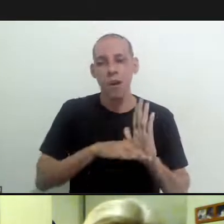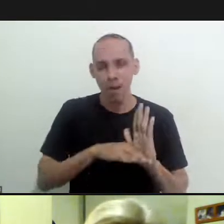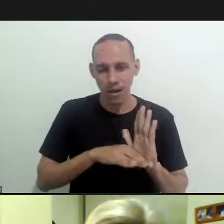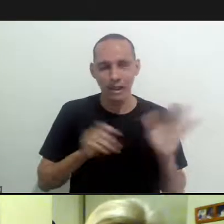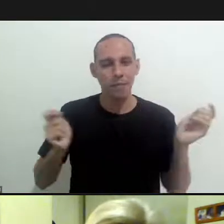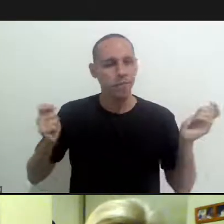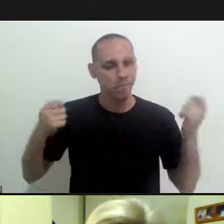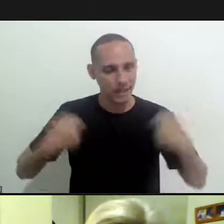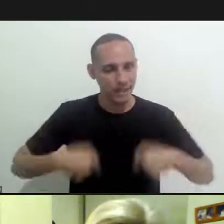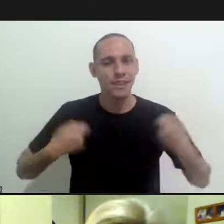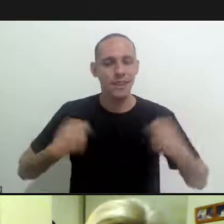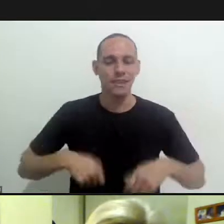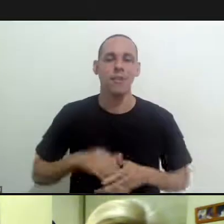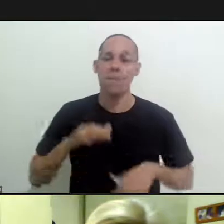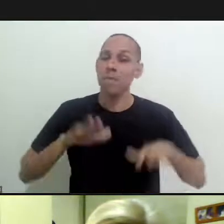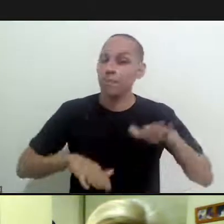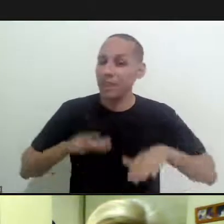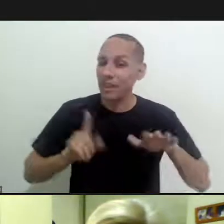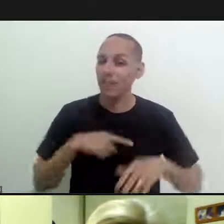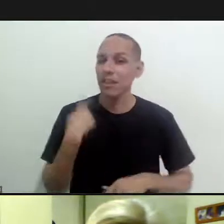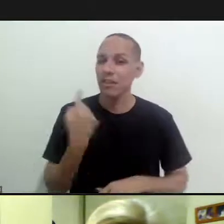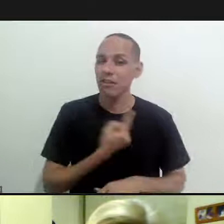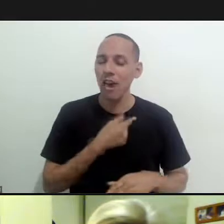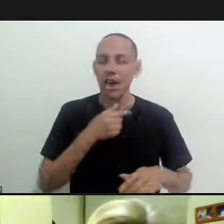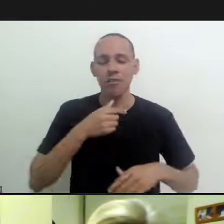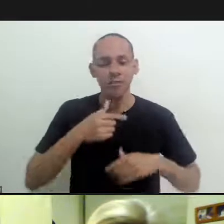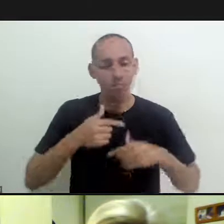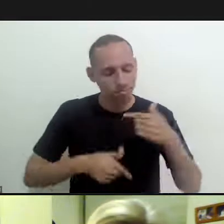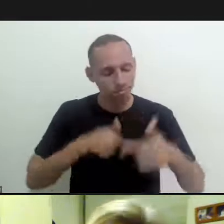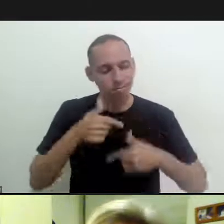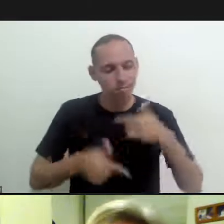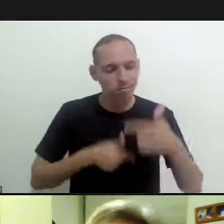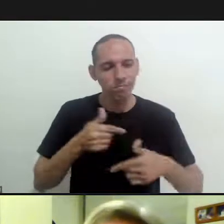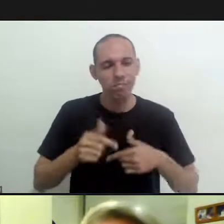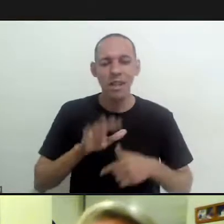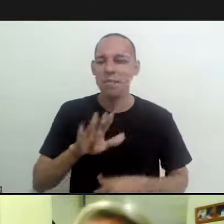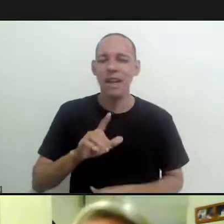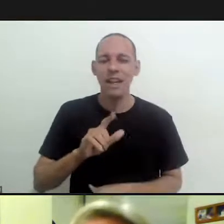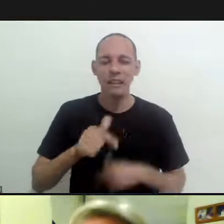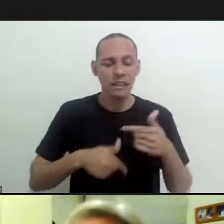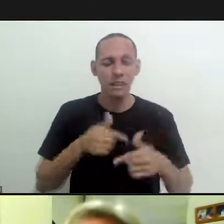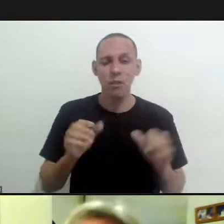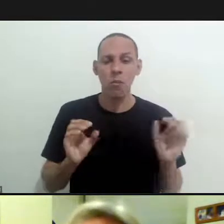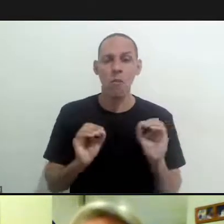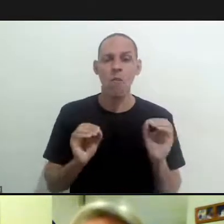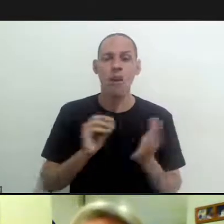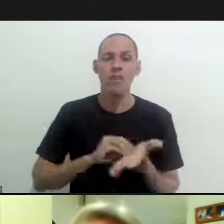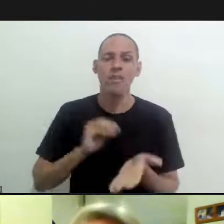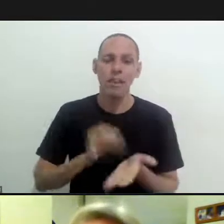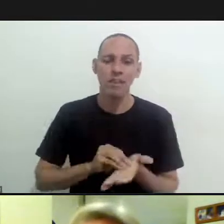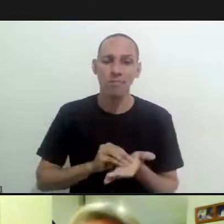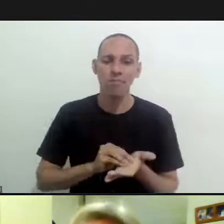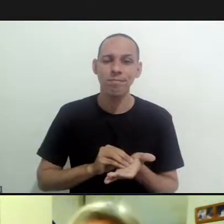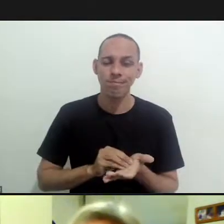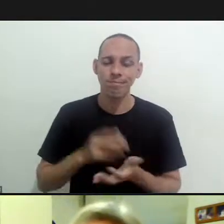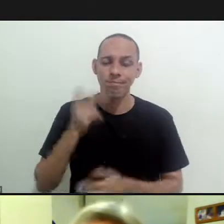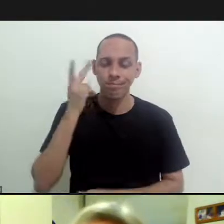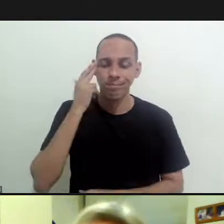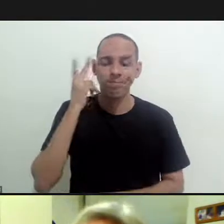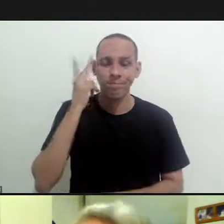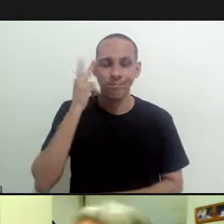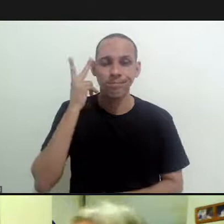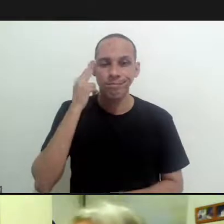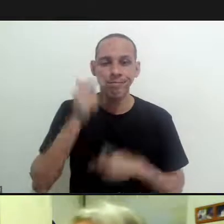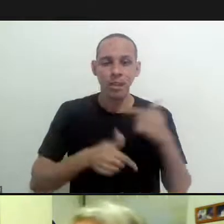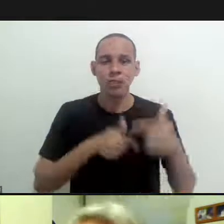programs are operational sometimes we know that we work but we don't and this is something